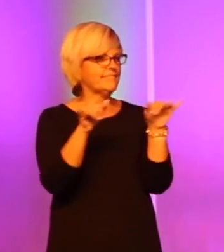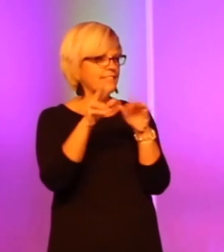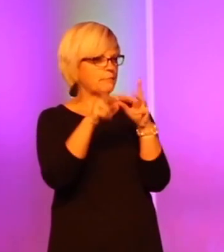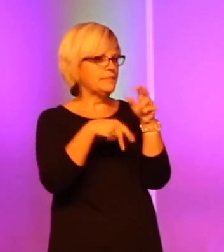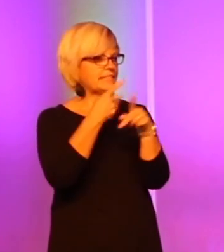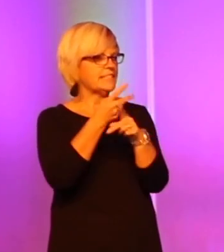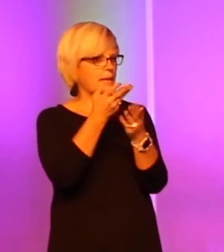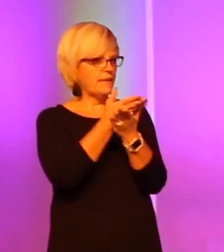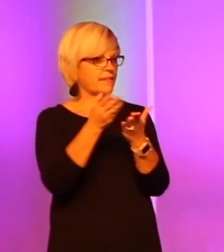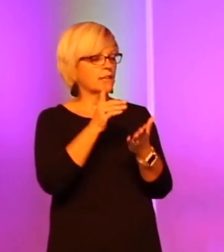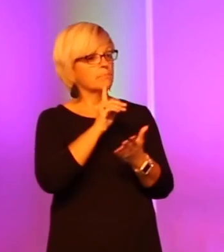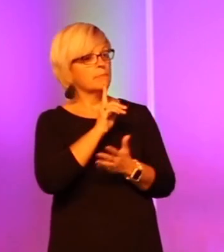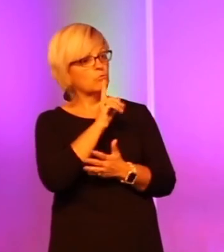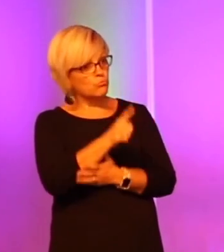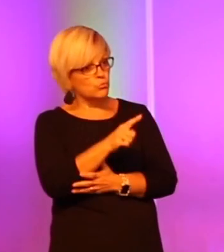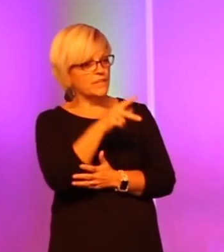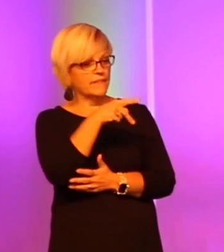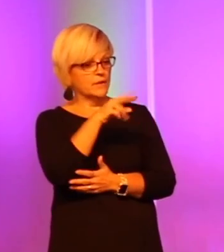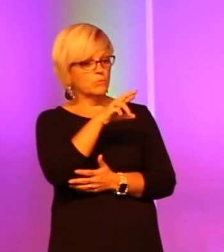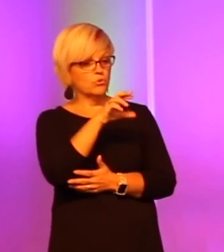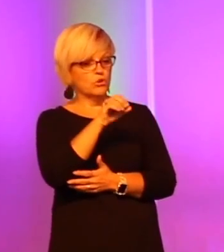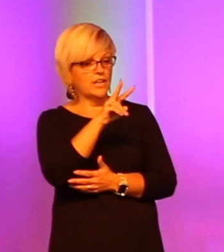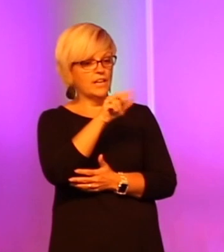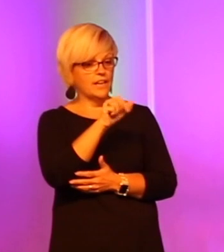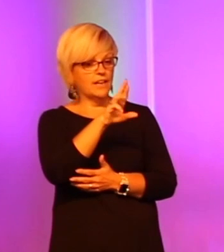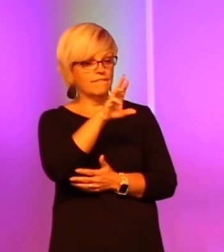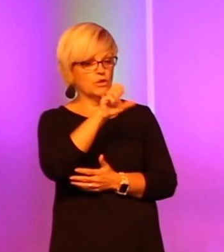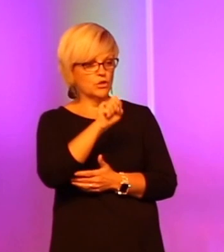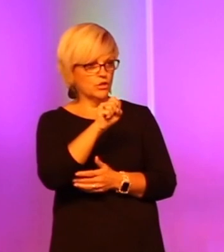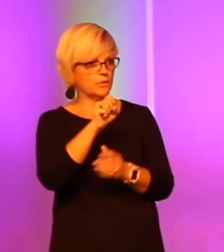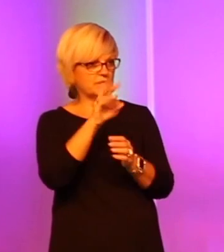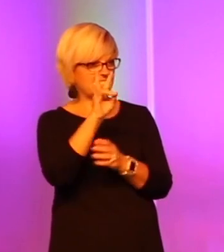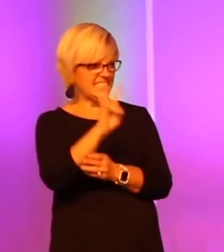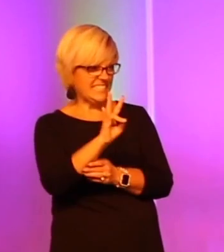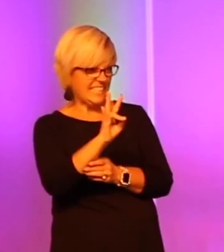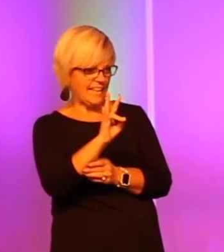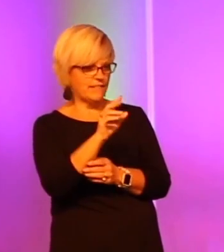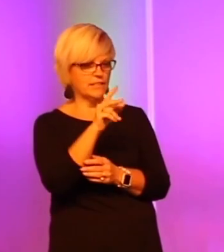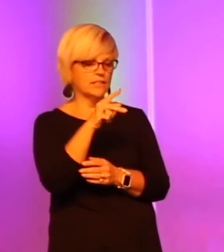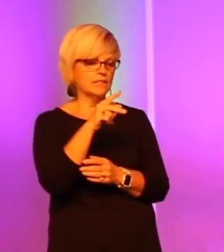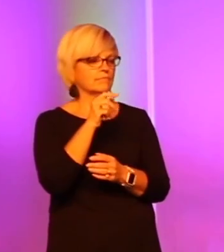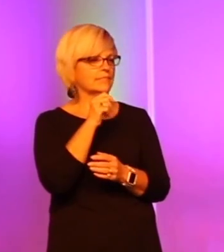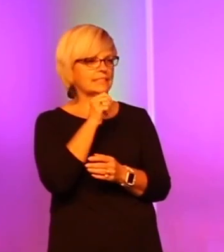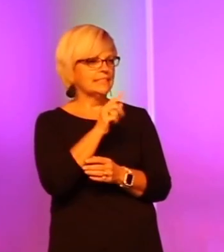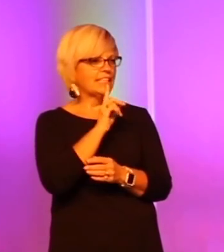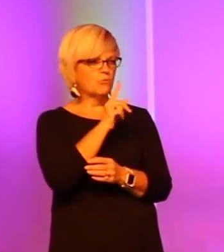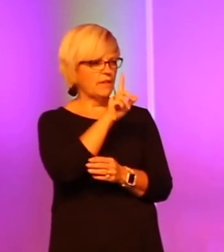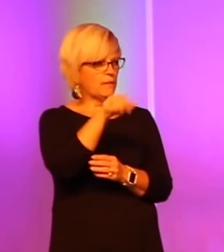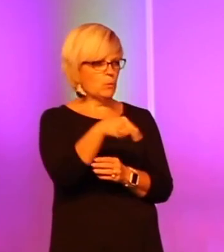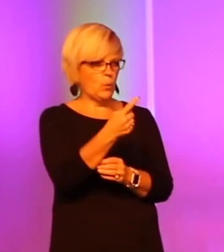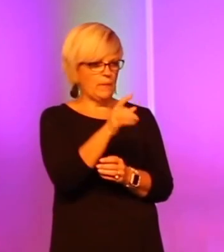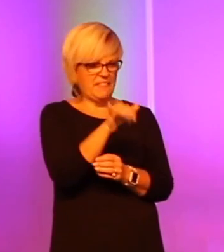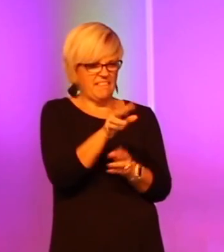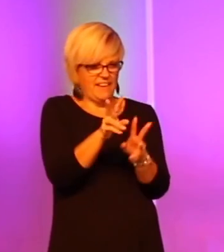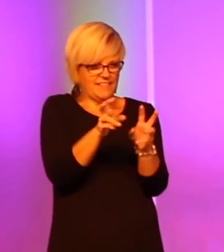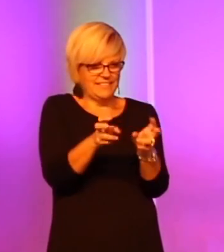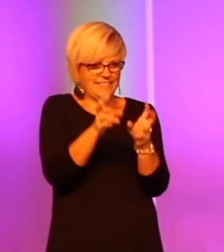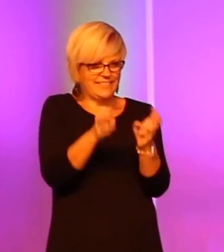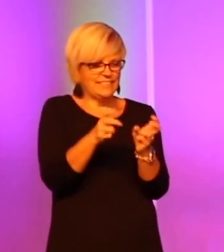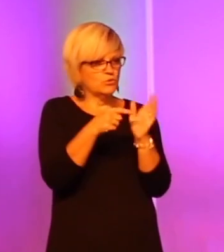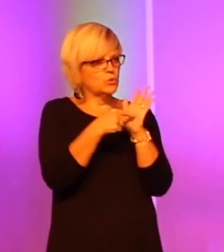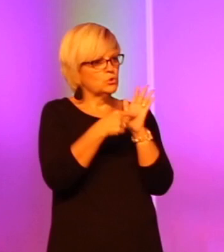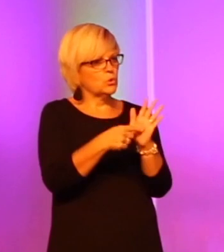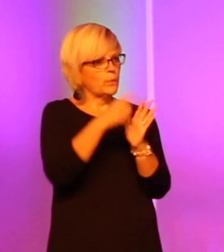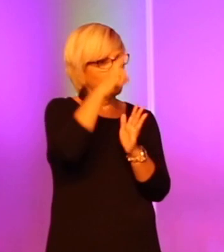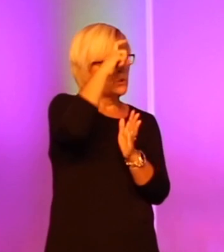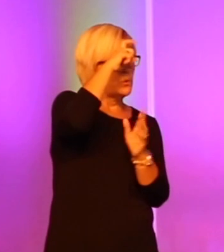thing. But really, Proverbs 7 and all of Proverbs is not so much this issue alone, but it's showing that wisdom and